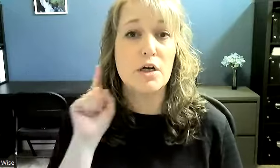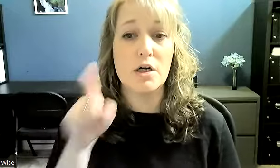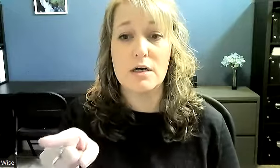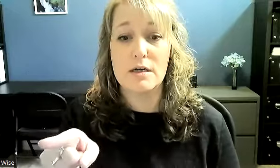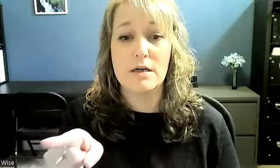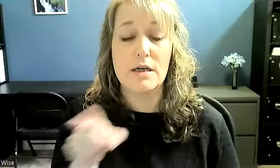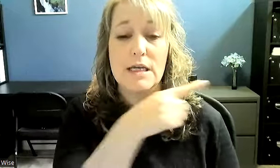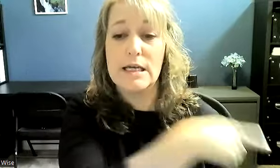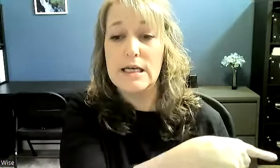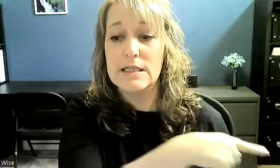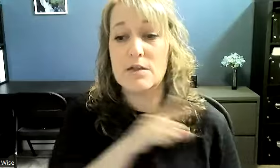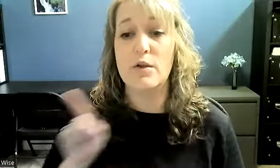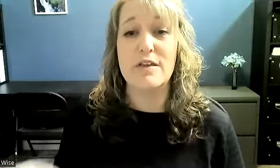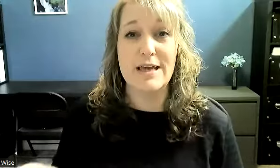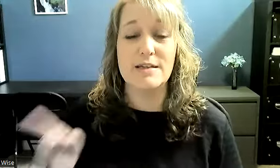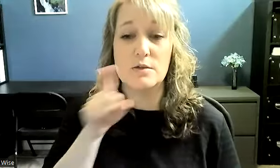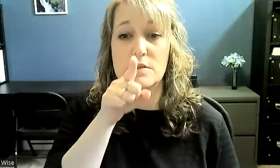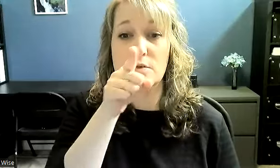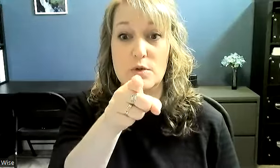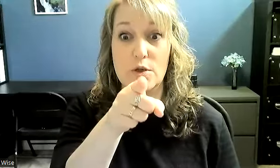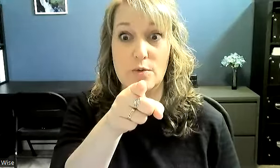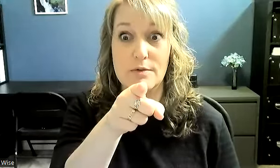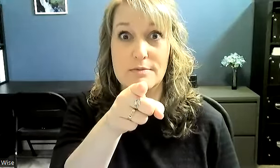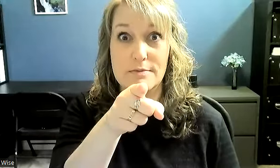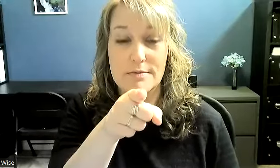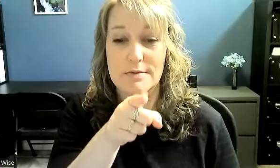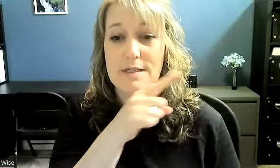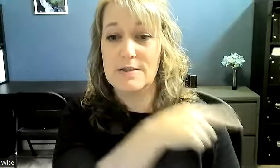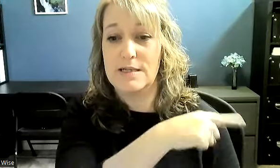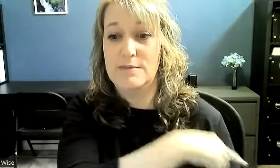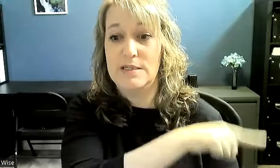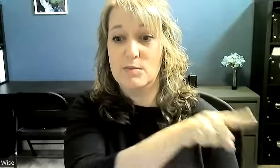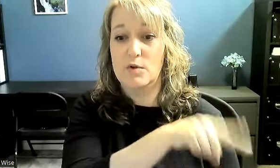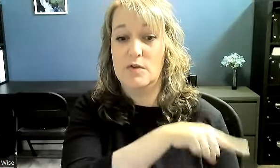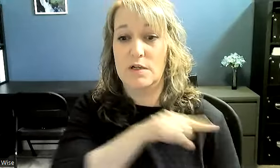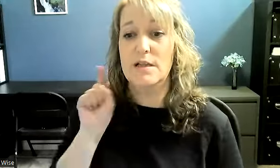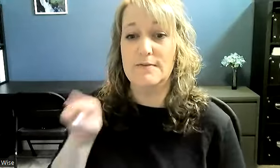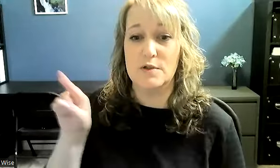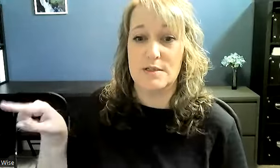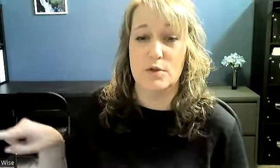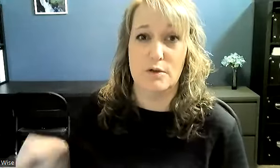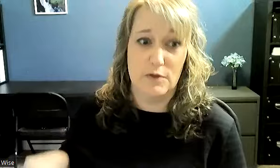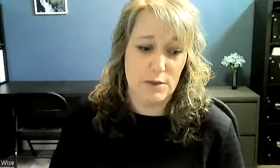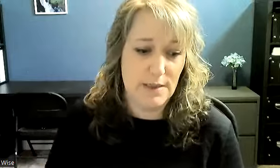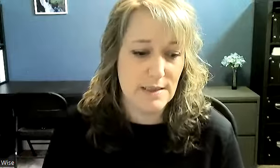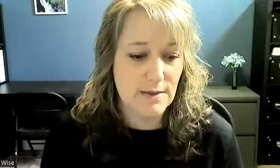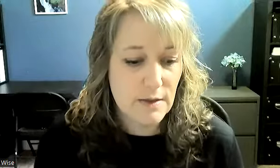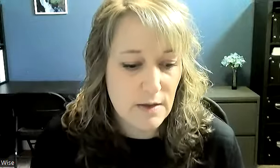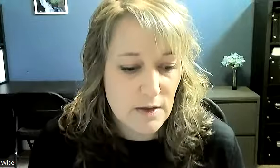her, it. The only thing you can't do is do you. All right, so it has to be somewhere over on your left or somewhere over on your right.